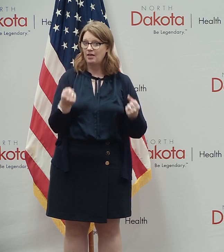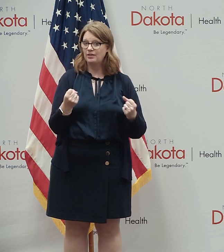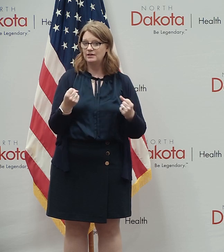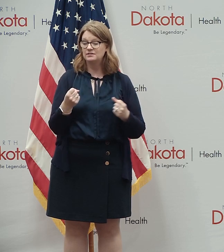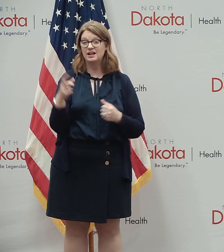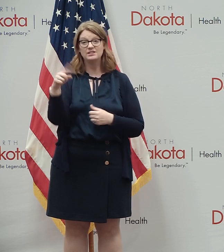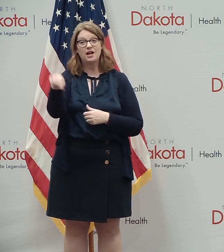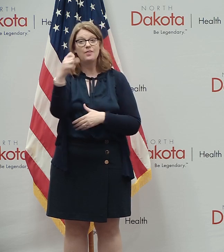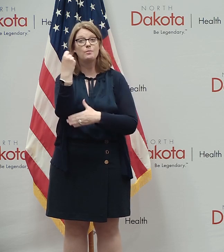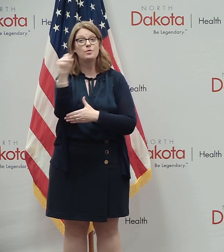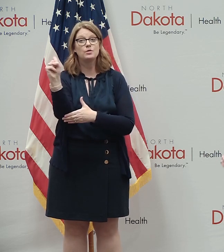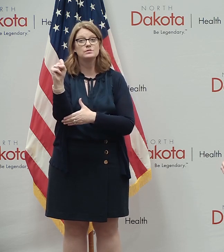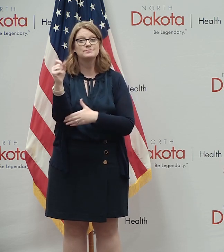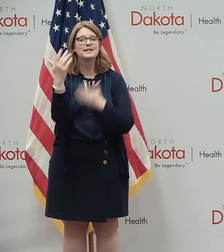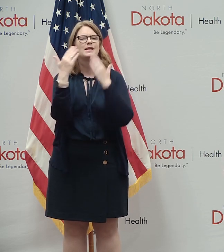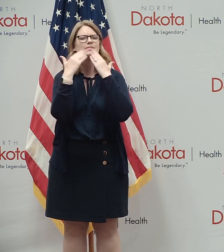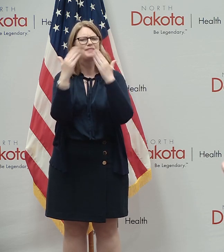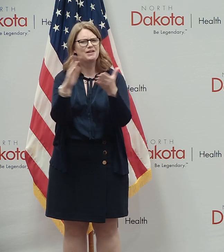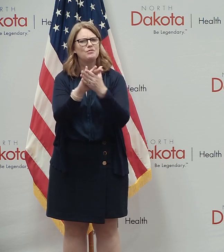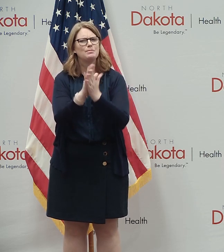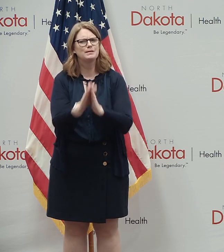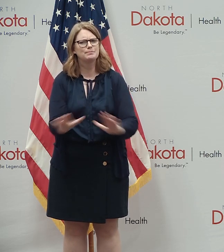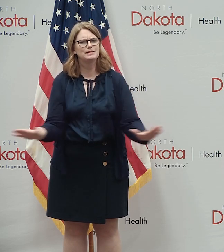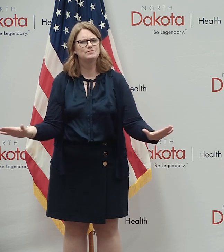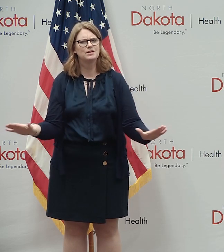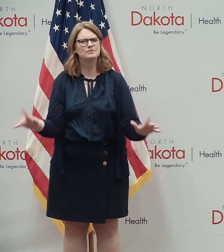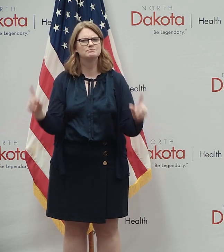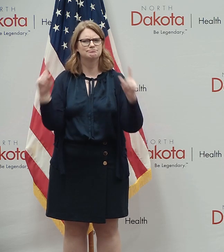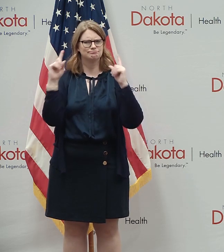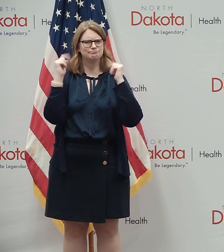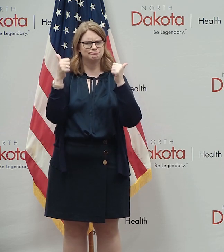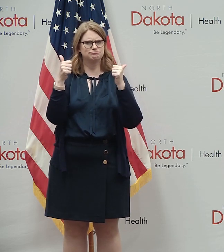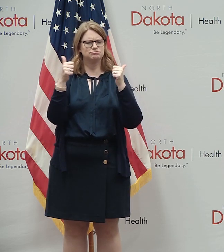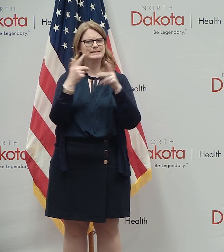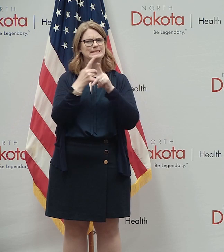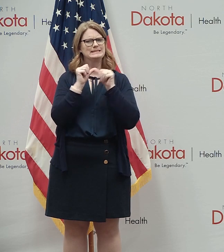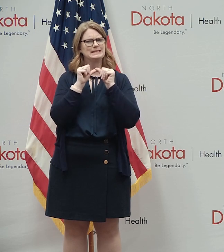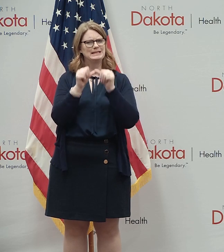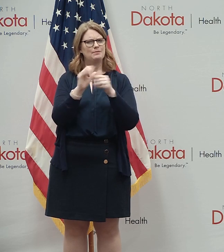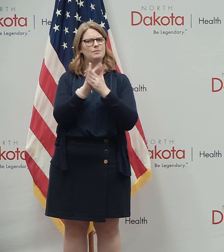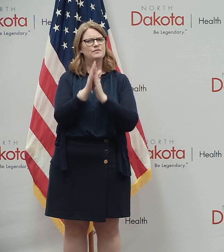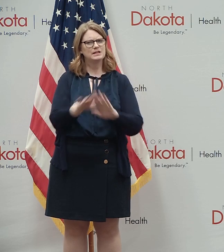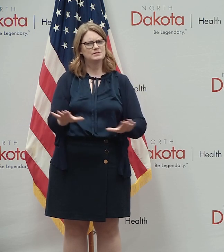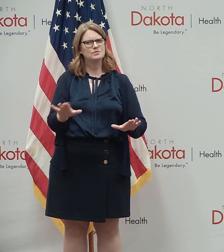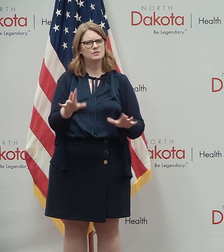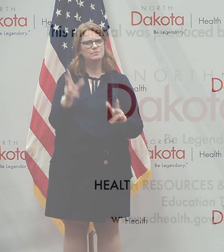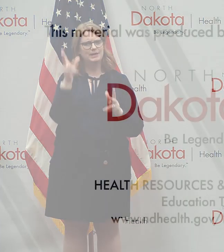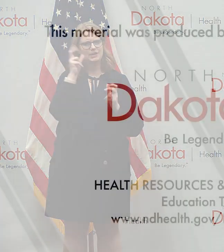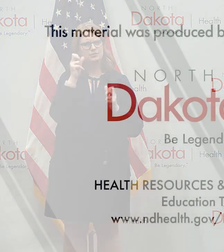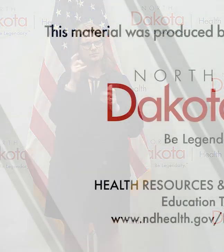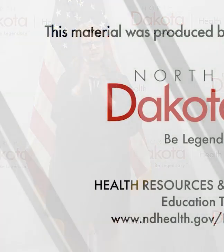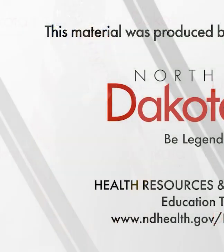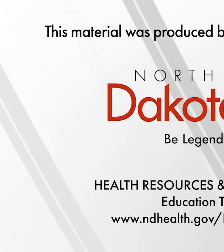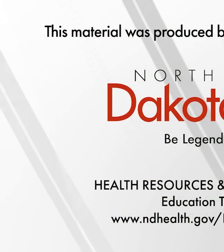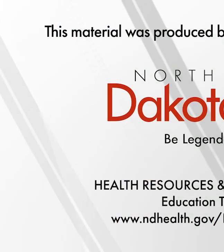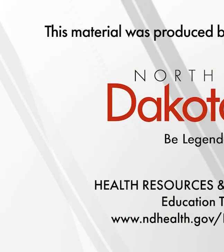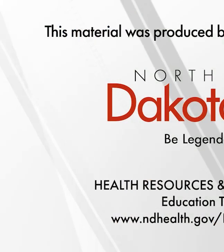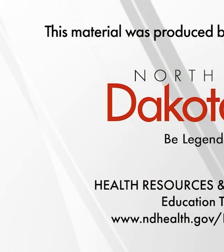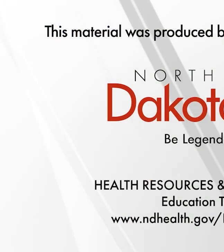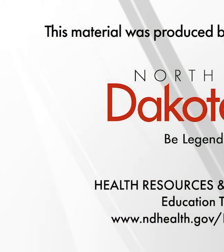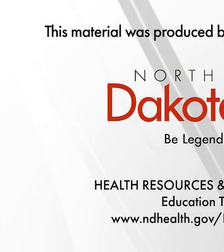the protesters, thanks for staying peaceful. We hear you. Let's keep them peaceful, and let's keep working towards the future together. Thank you.